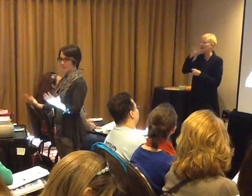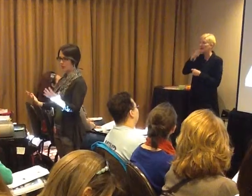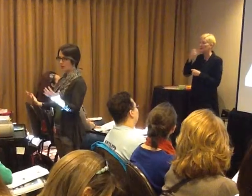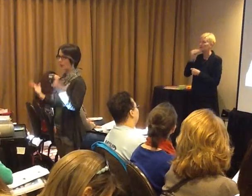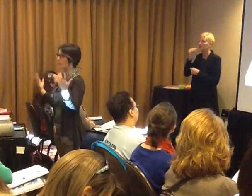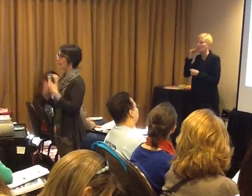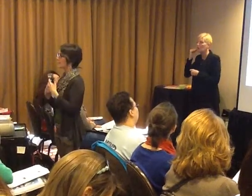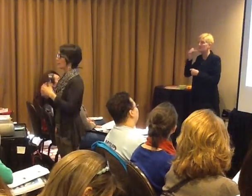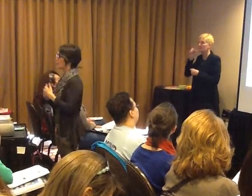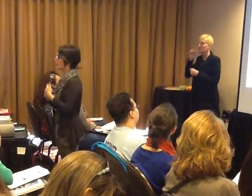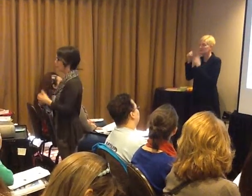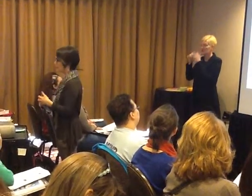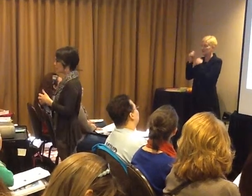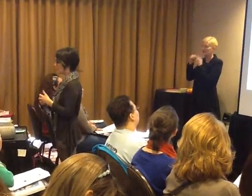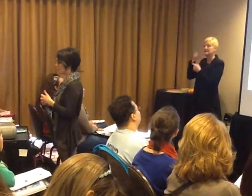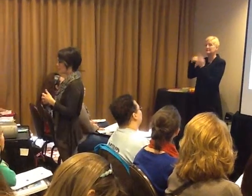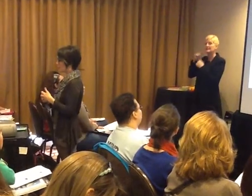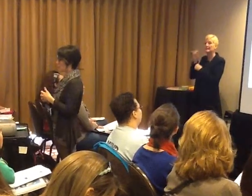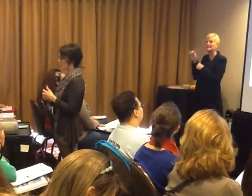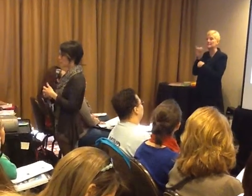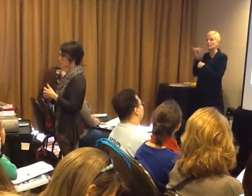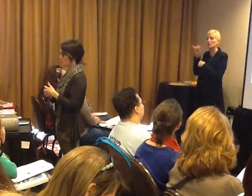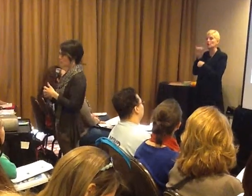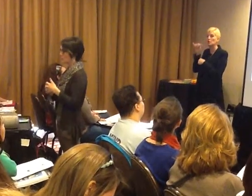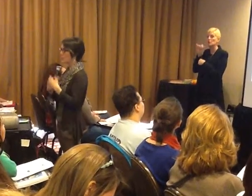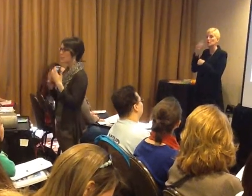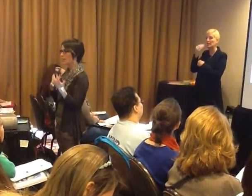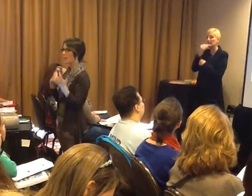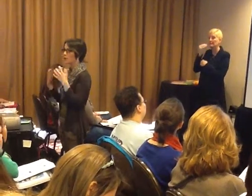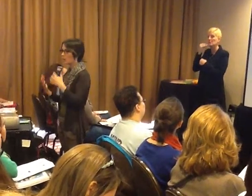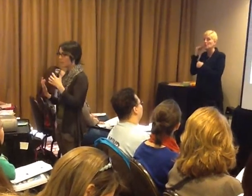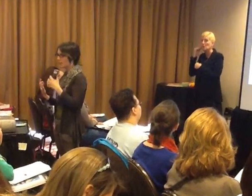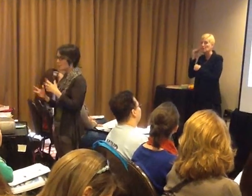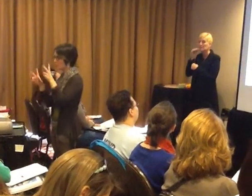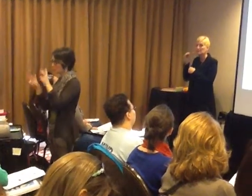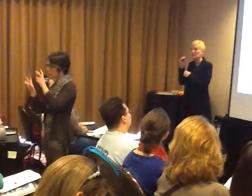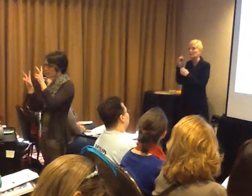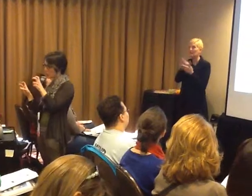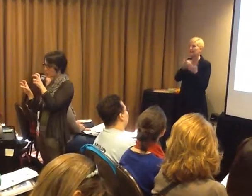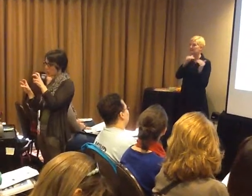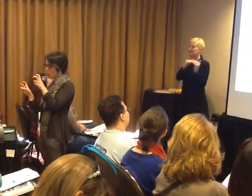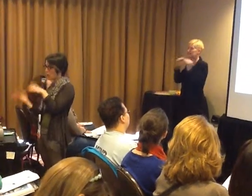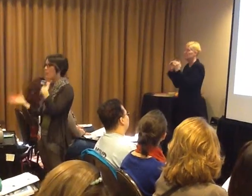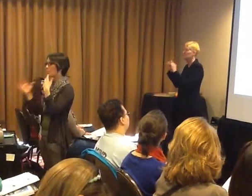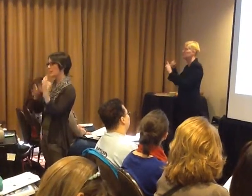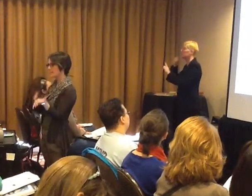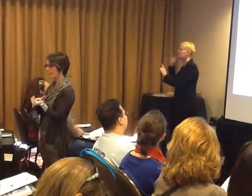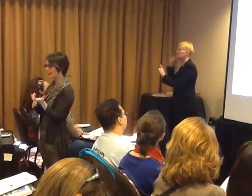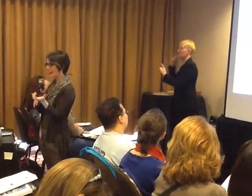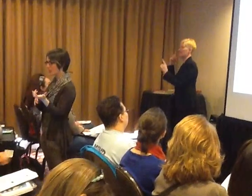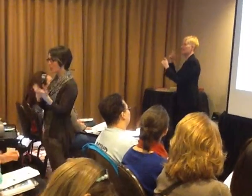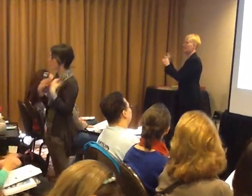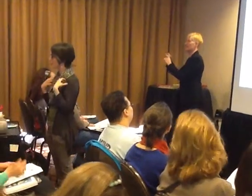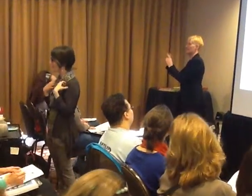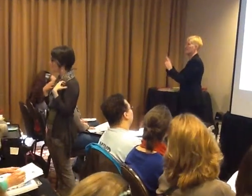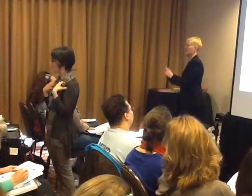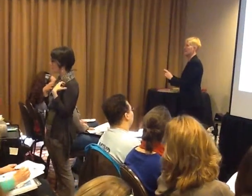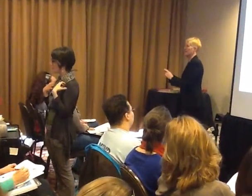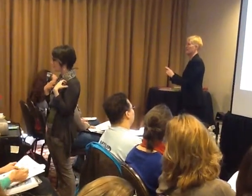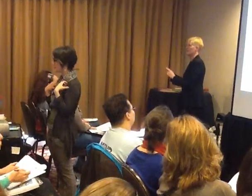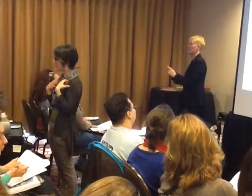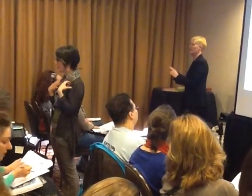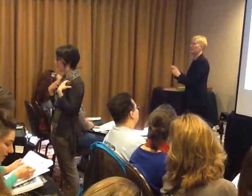very similar. That is very difficult for deaf and hard of hearing students. So it's like the equivalent to a tongue twister, but in sign language, which I